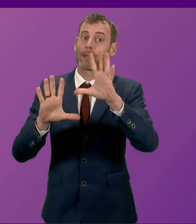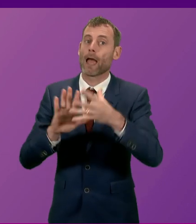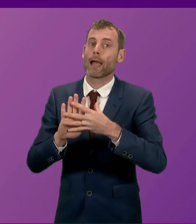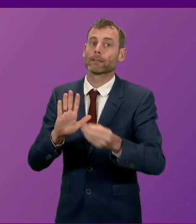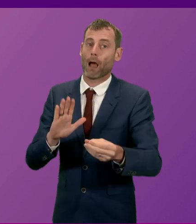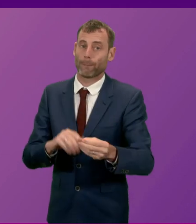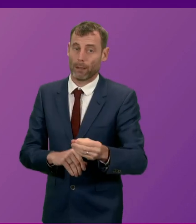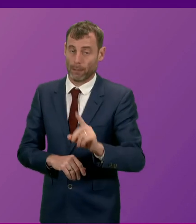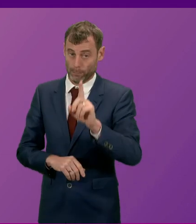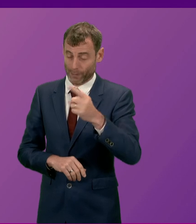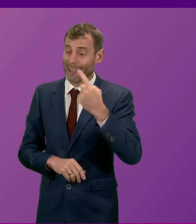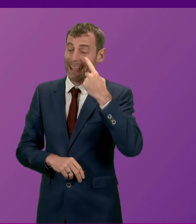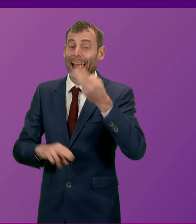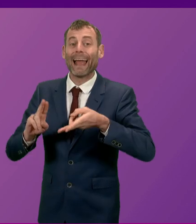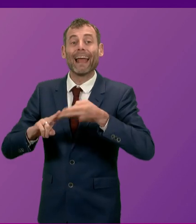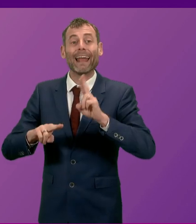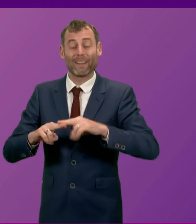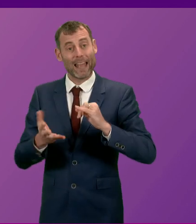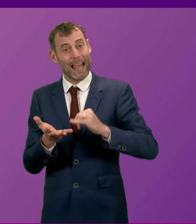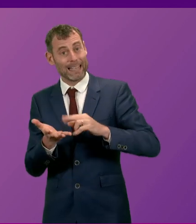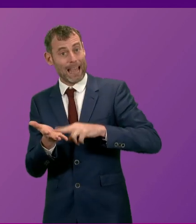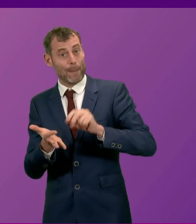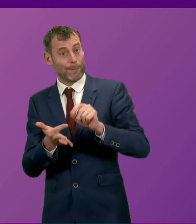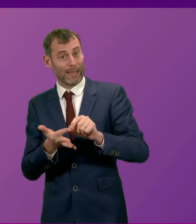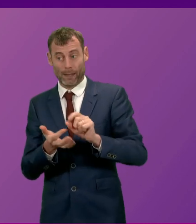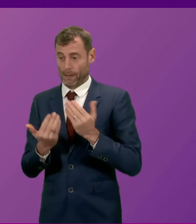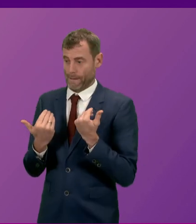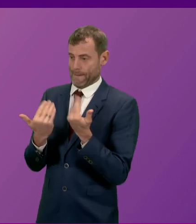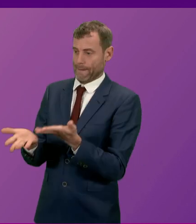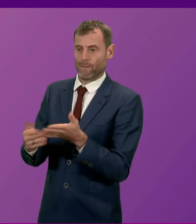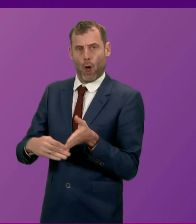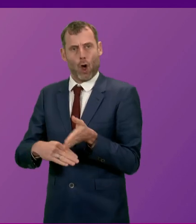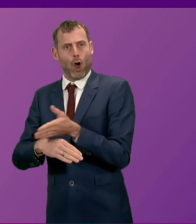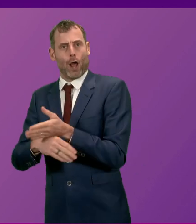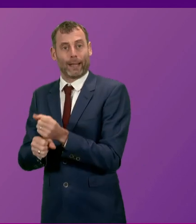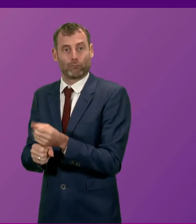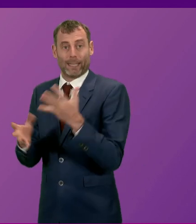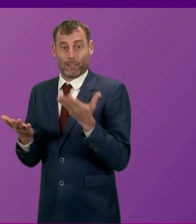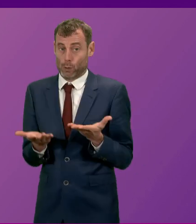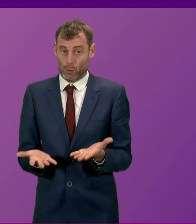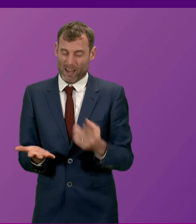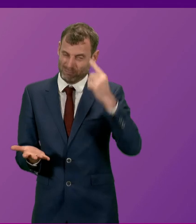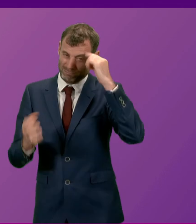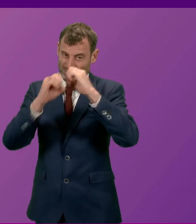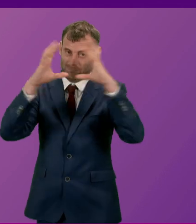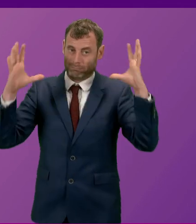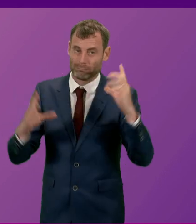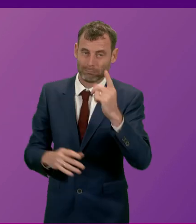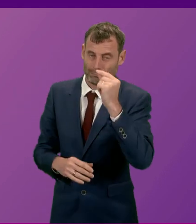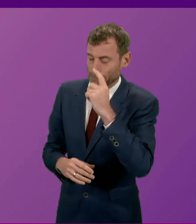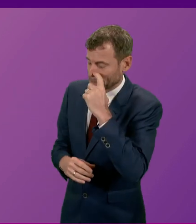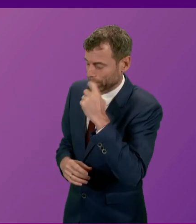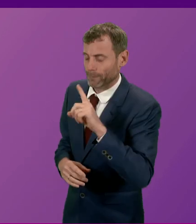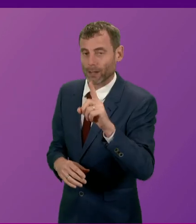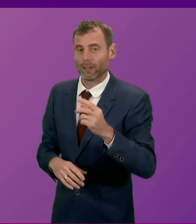we could be talking about if a new form of SNP early release is announced today. Here are some examples of